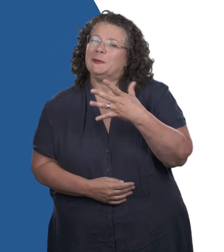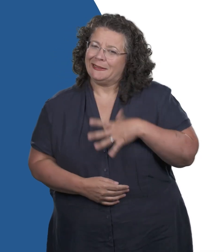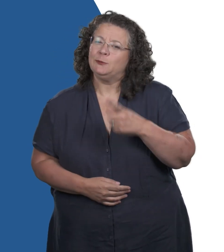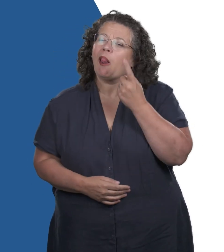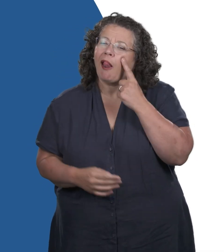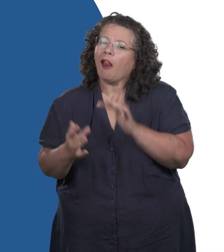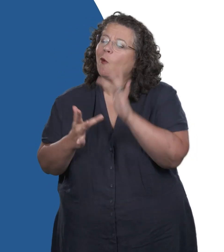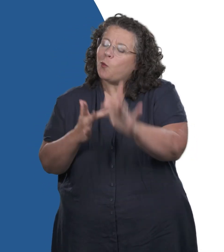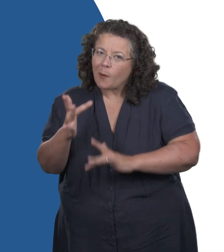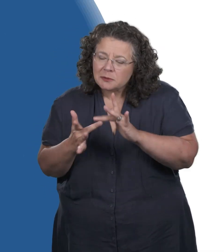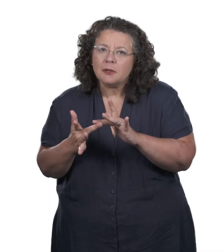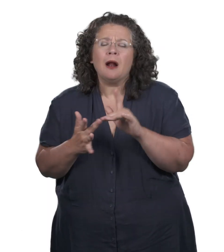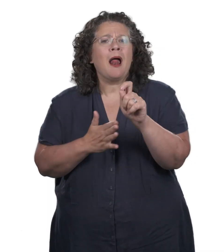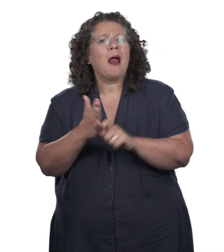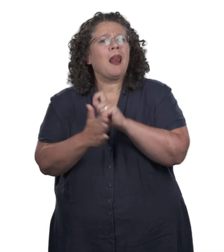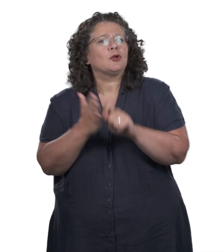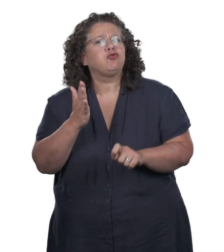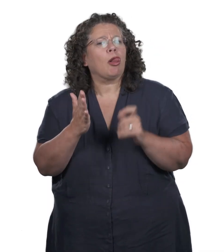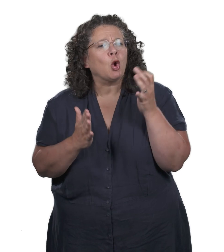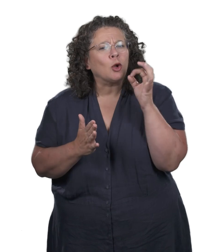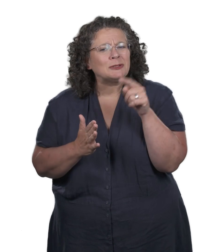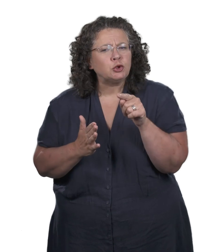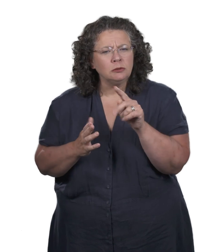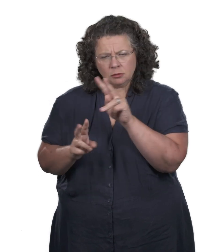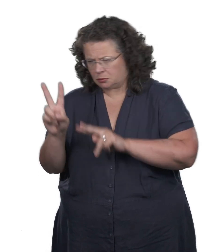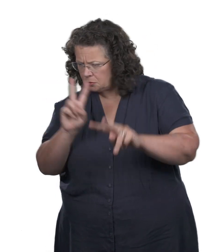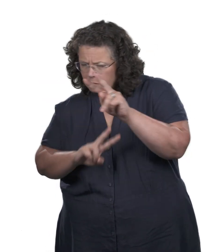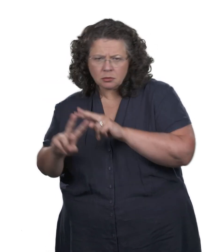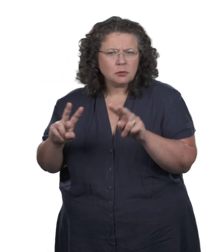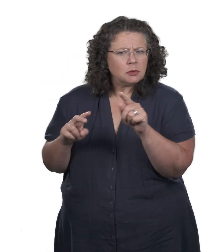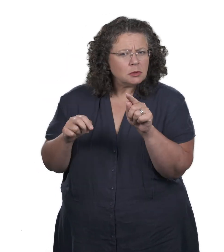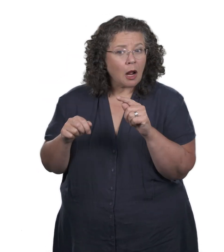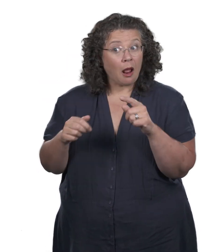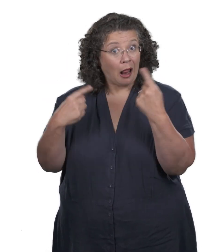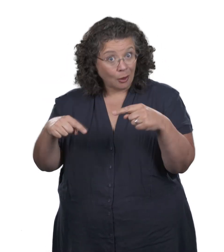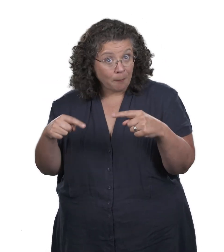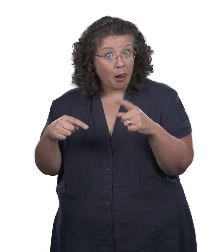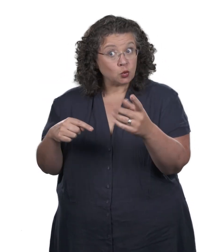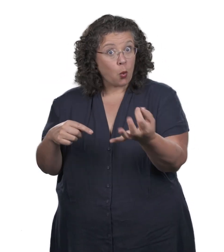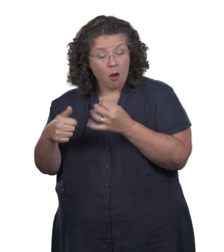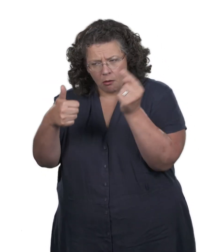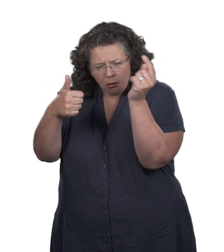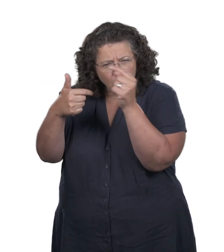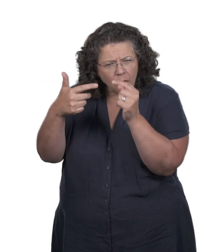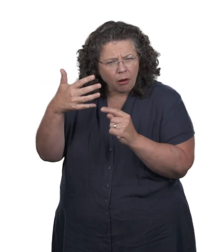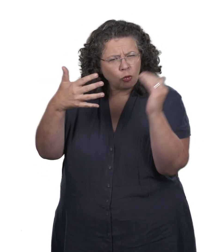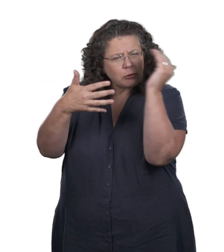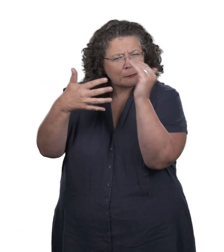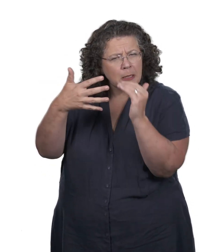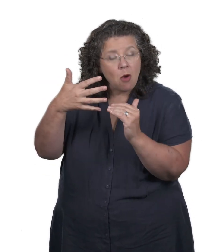First, you should consult the Electoral Commission website to confirm that you are eligible to stand in the